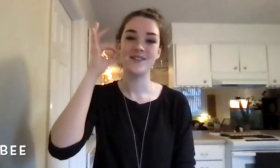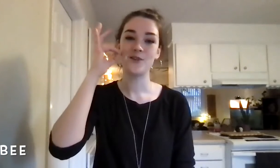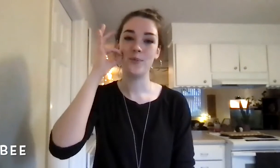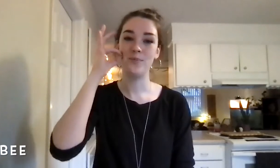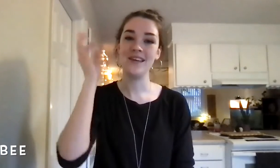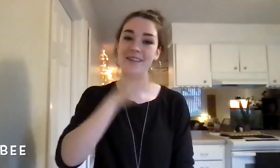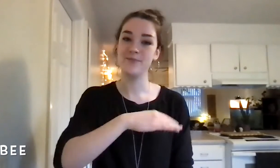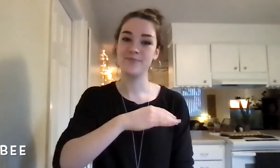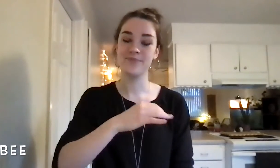So B,